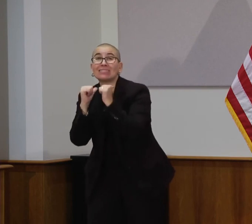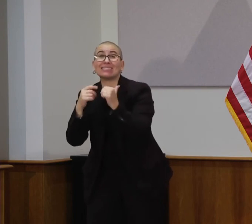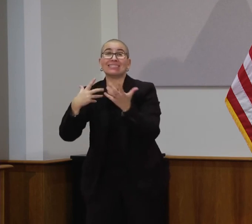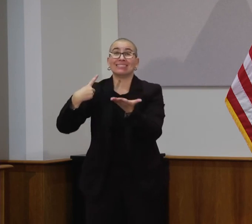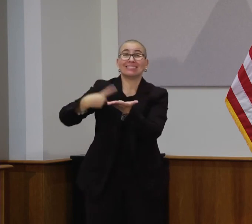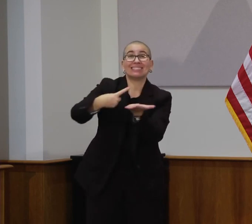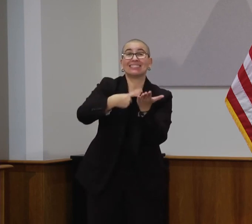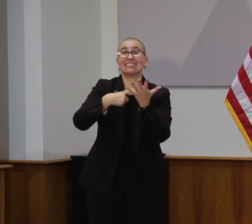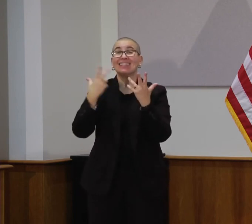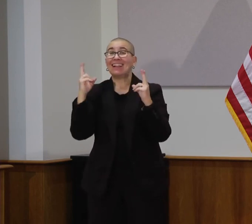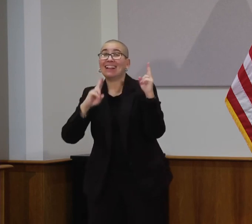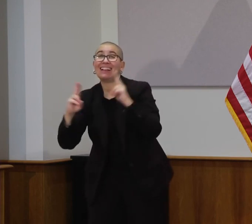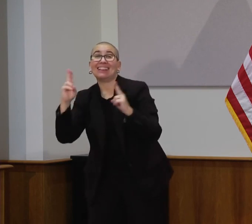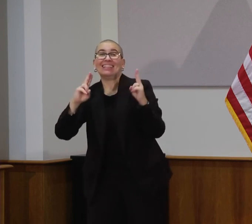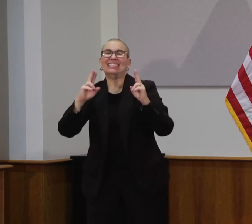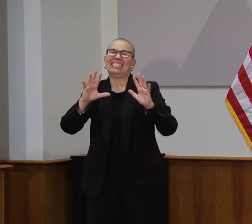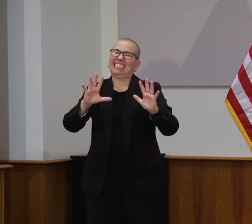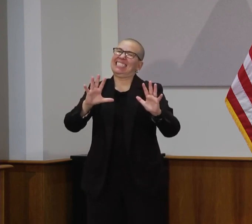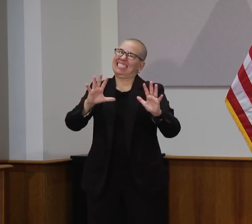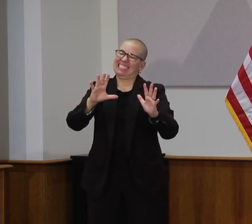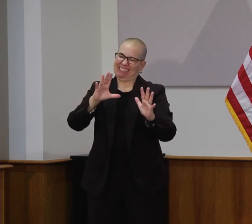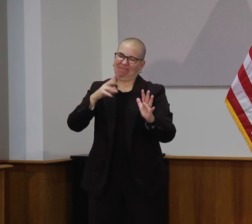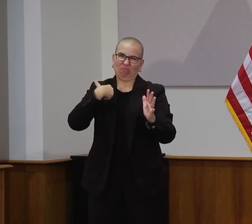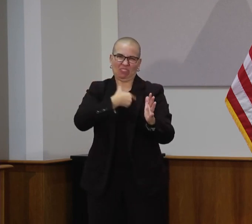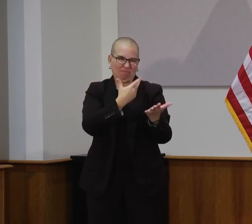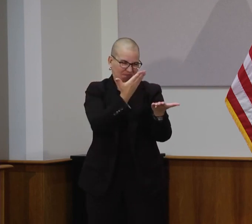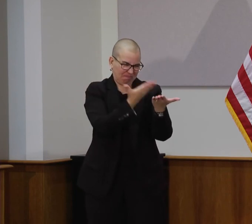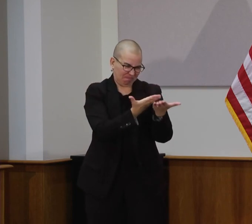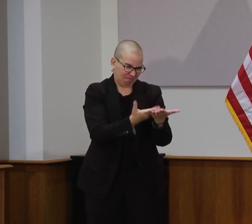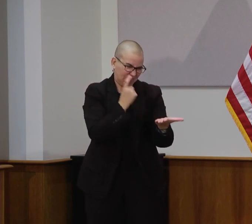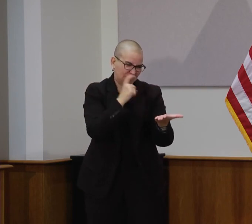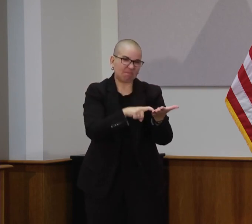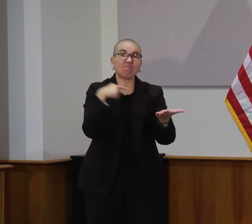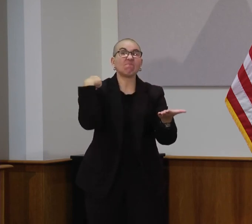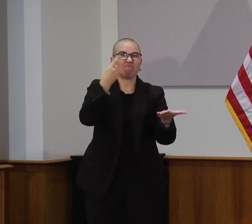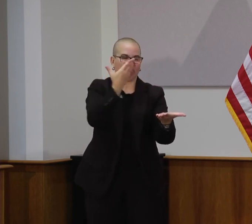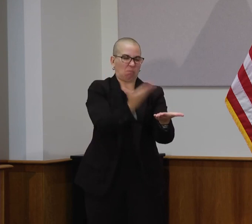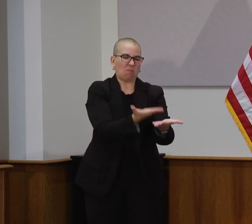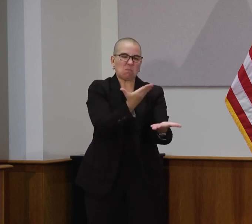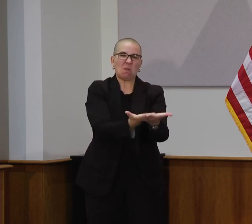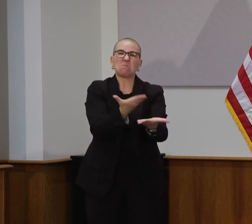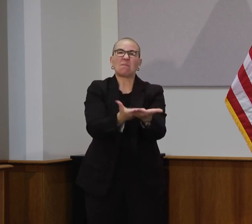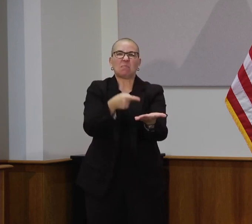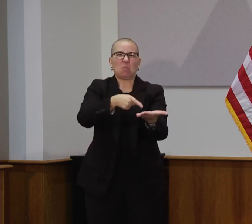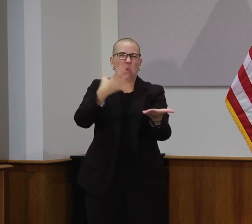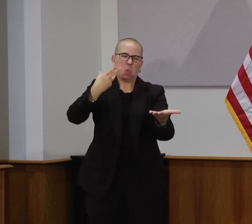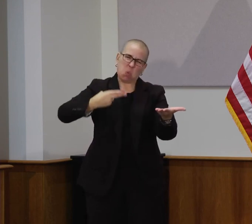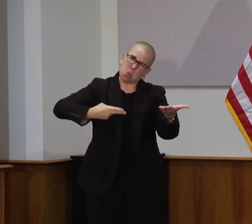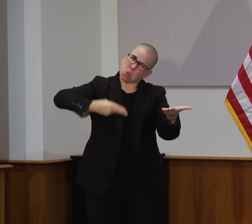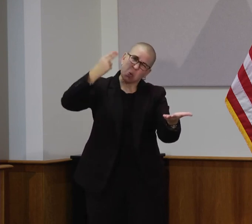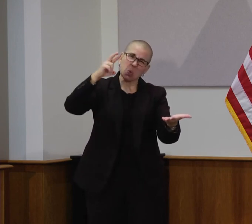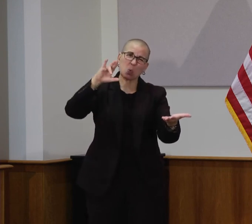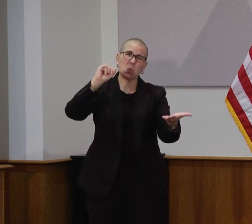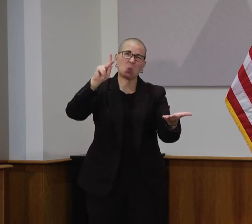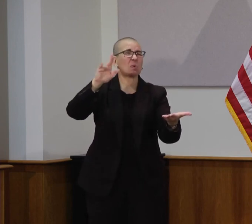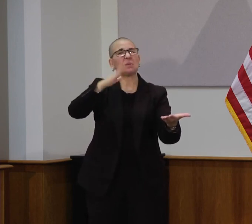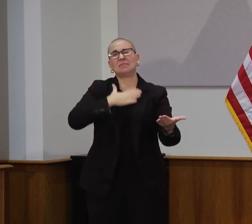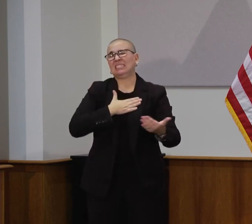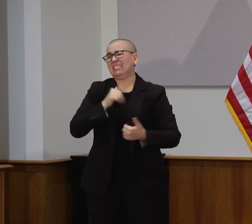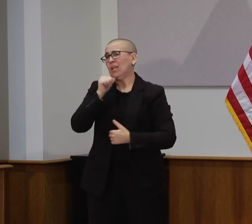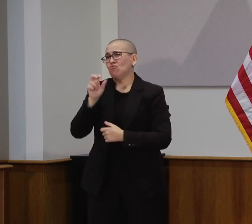COVID-19. Given the increase in COVID-19 in Minnesota, we strongly discourage travel over Thanksgiving